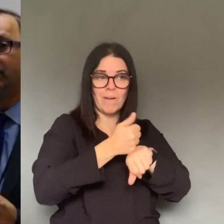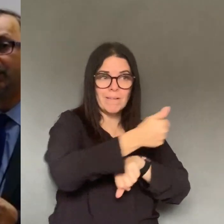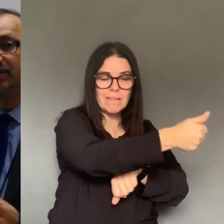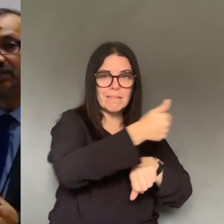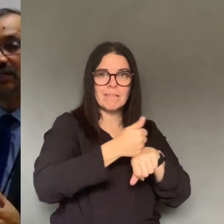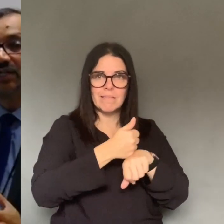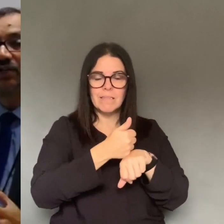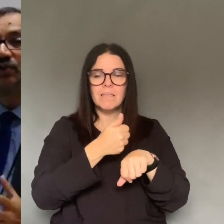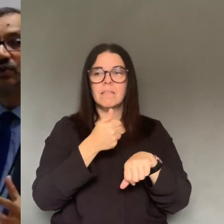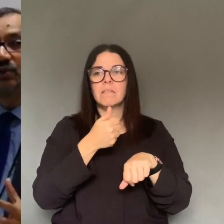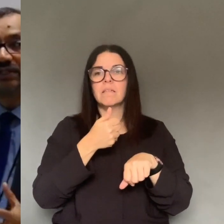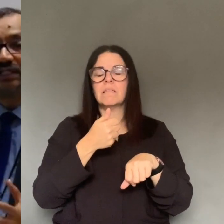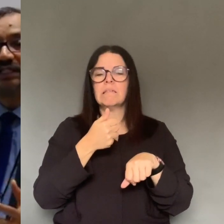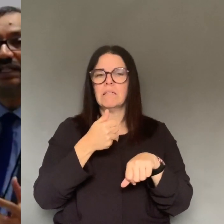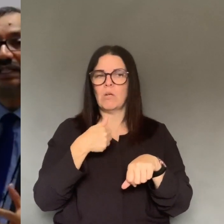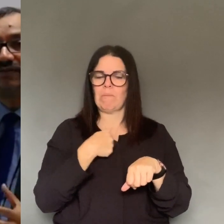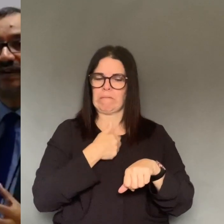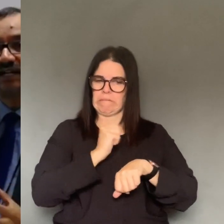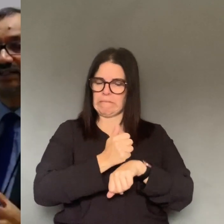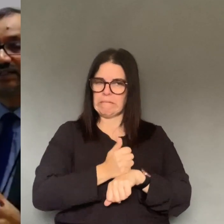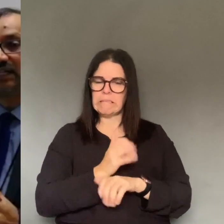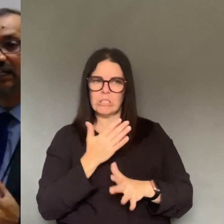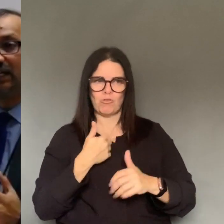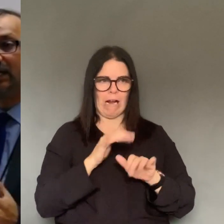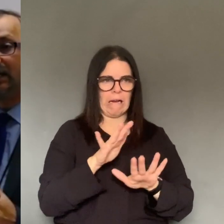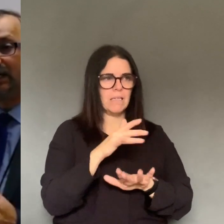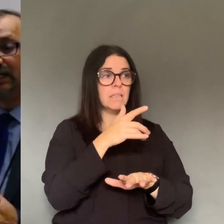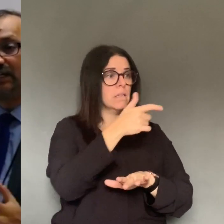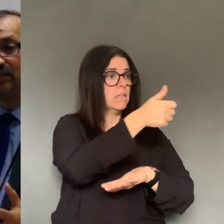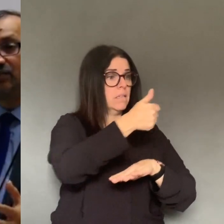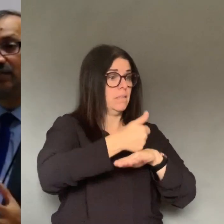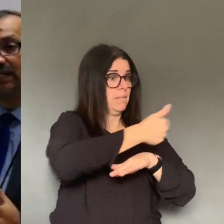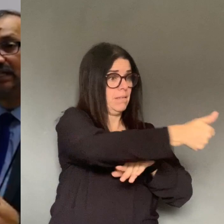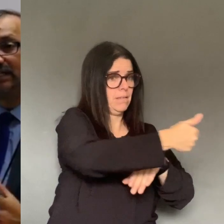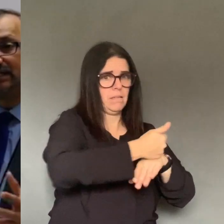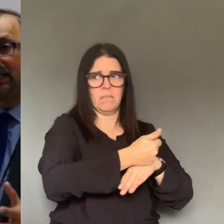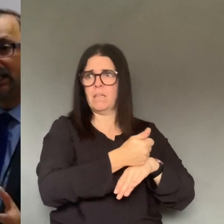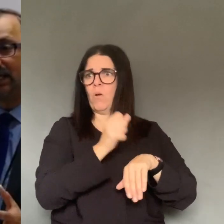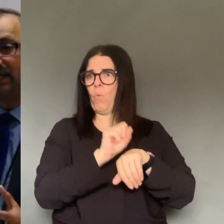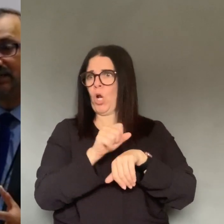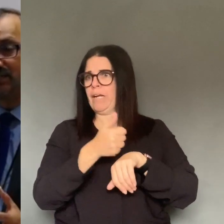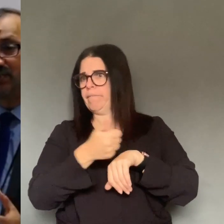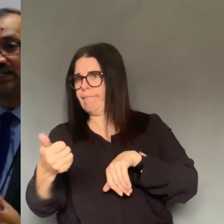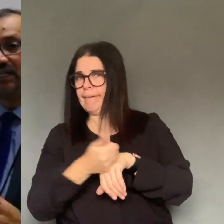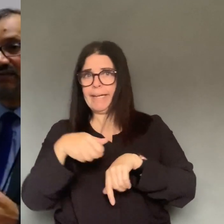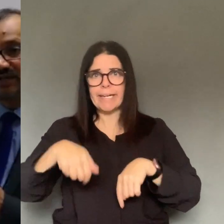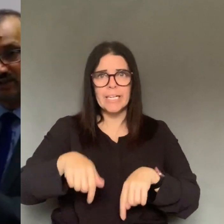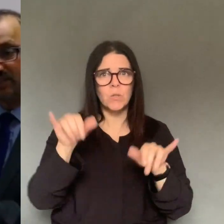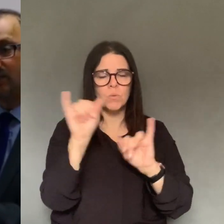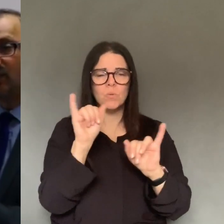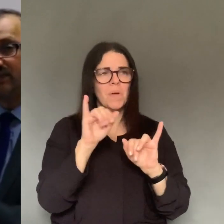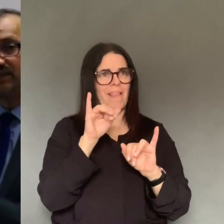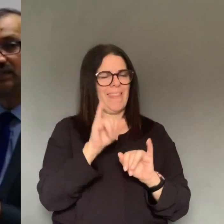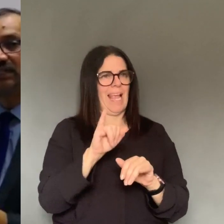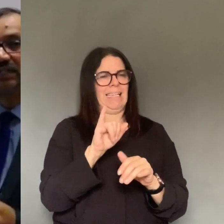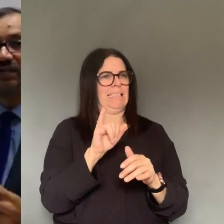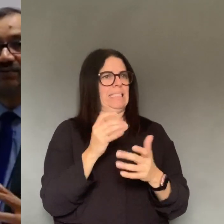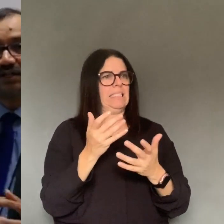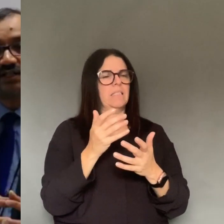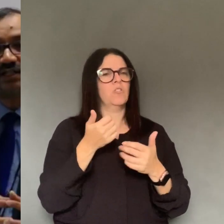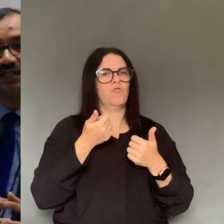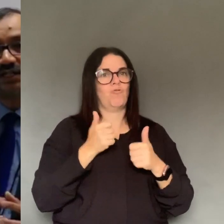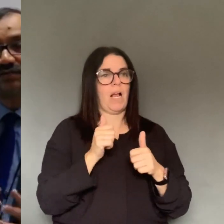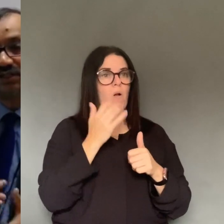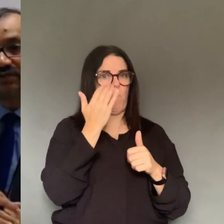multiple locations, those are the key factors in controlling and containing the spread. If it spreads to one facility, how